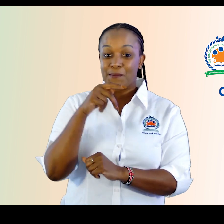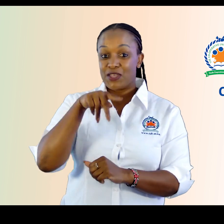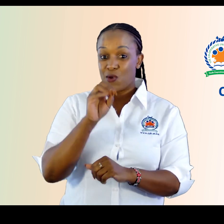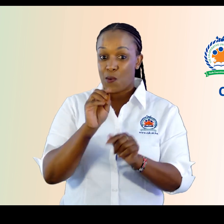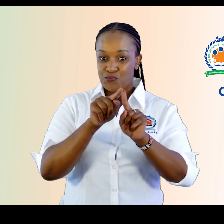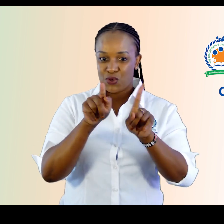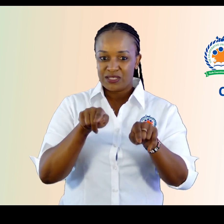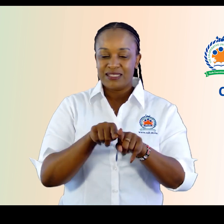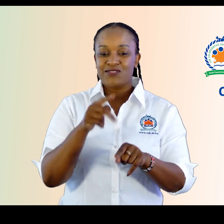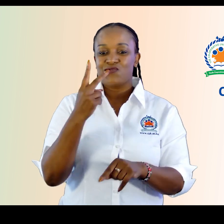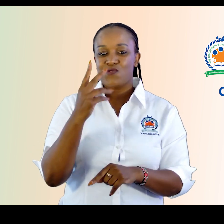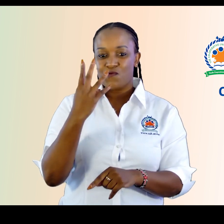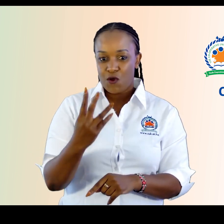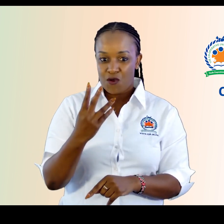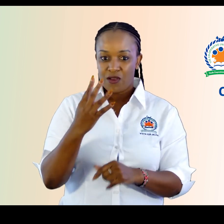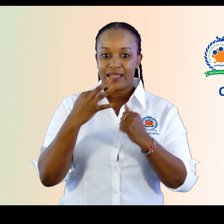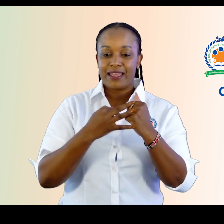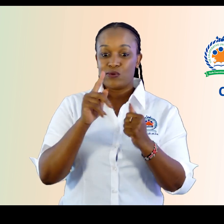Kenya, P.O. Box